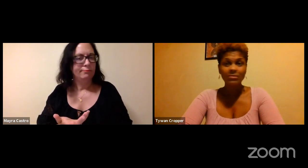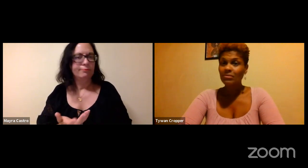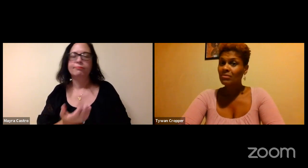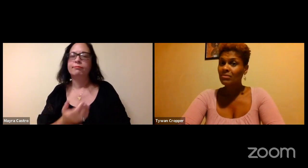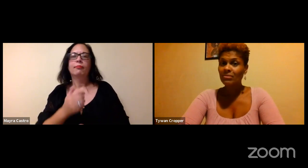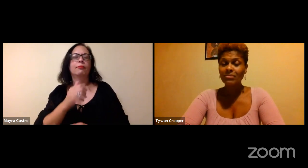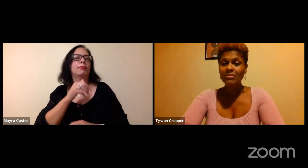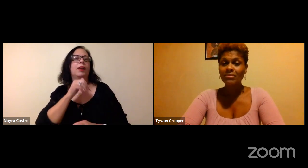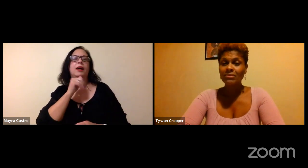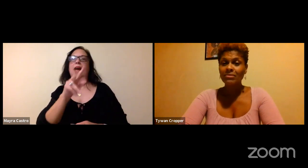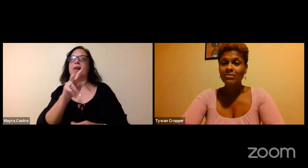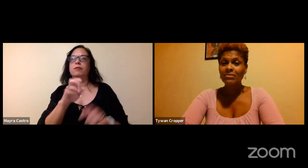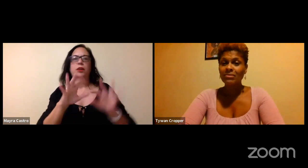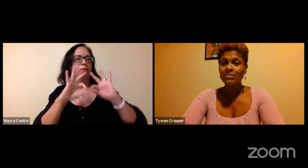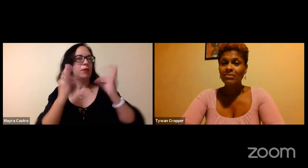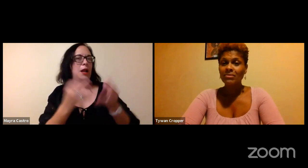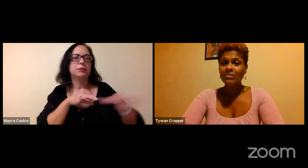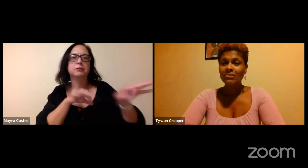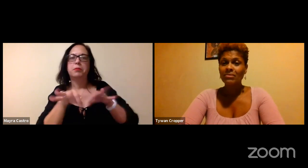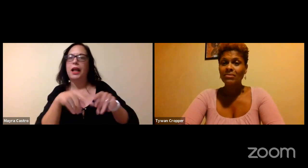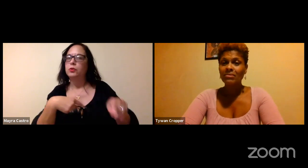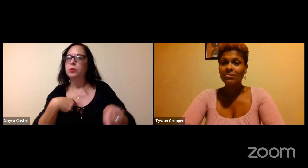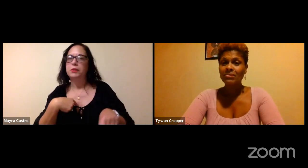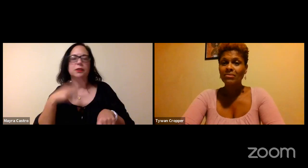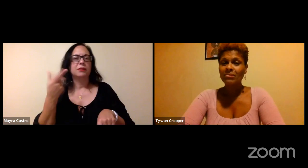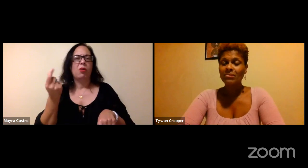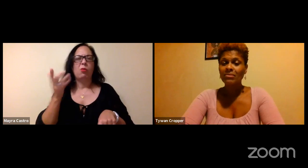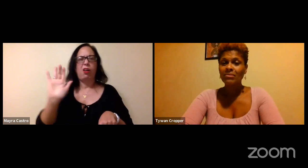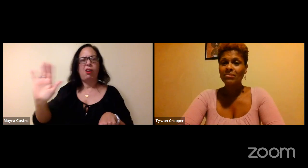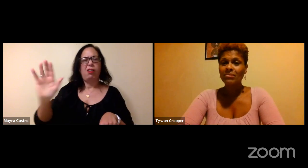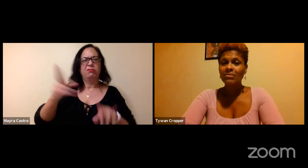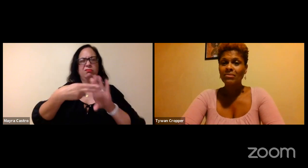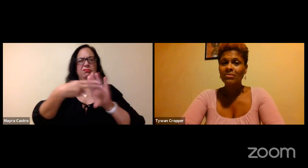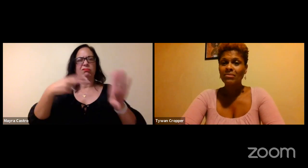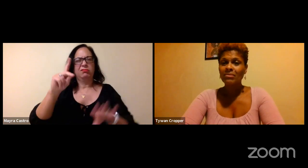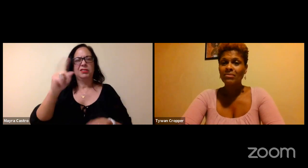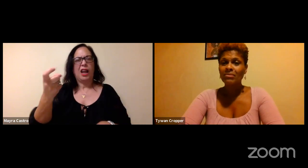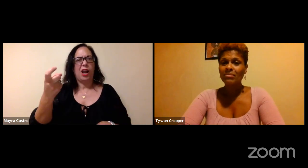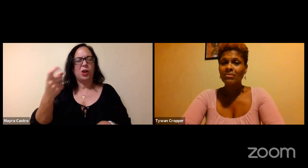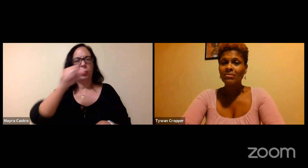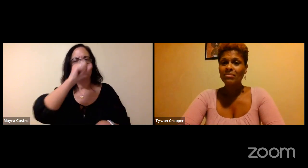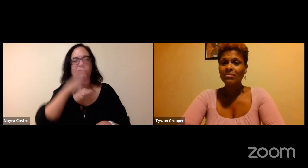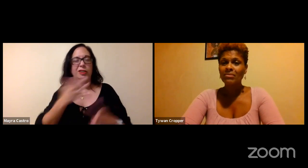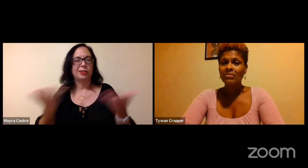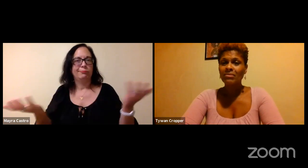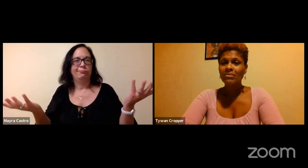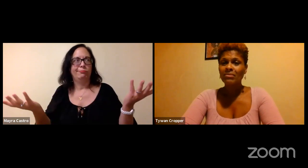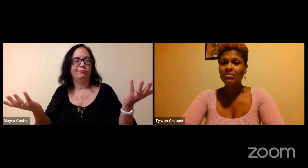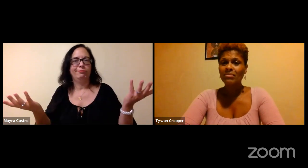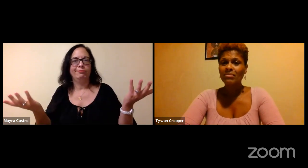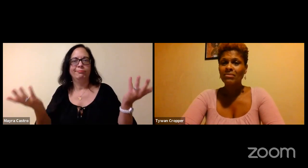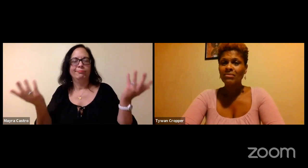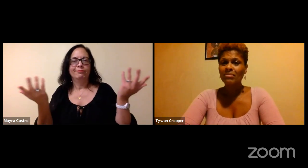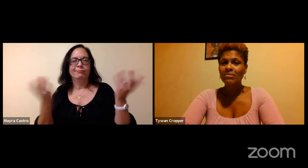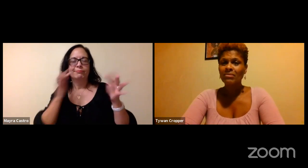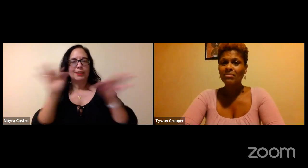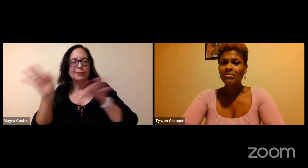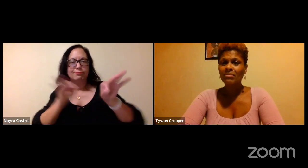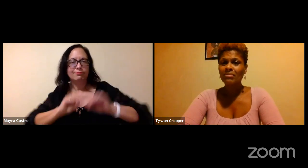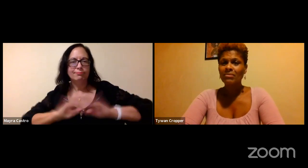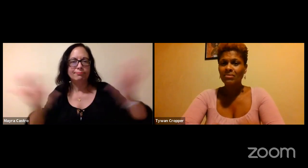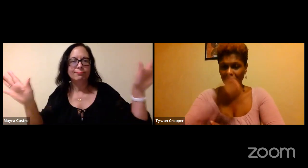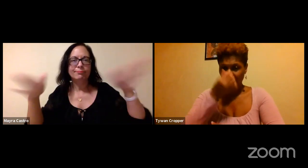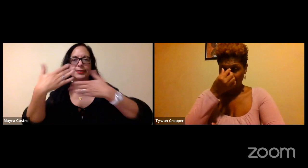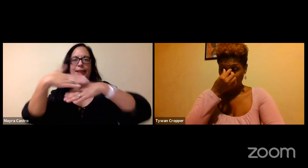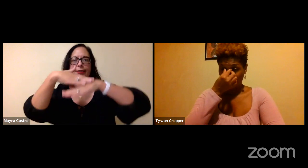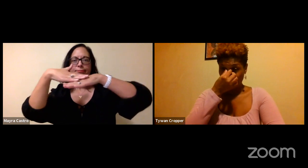I didn't really understand the word schizophrenia when I was younger. No one really could explain it to me. I really didn't understand